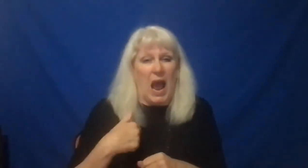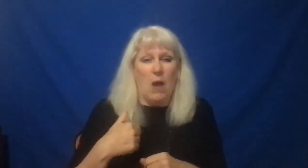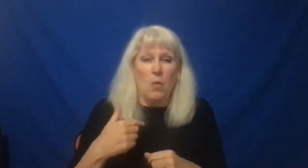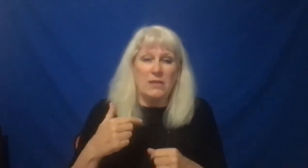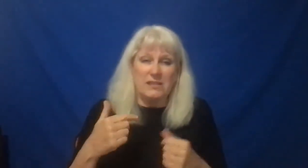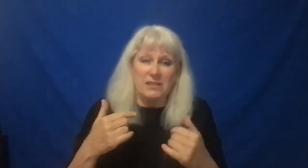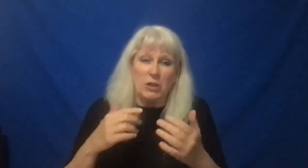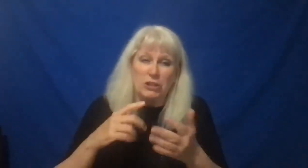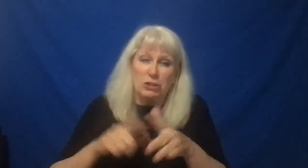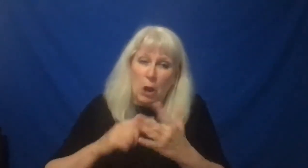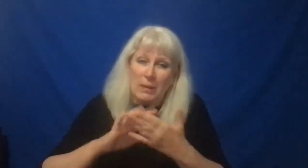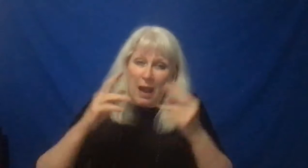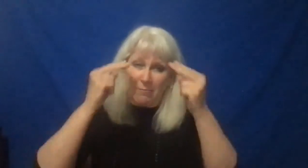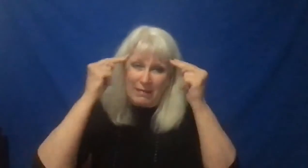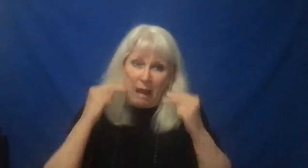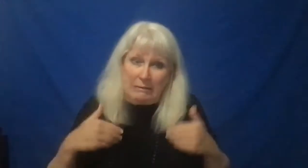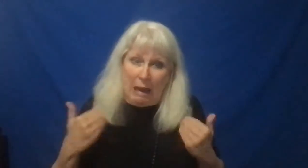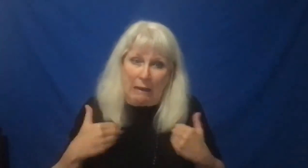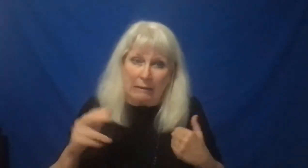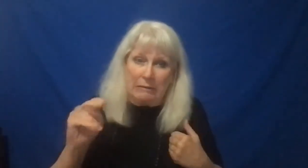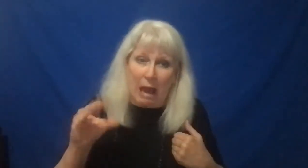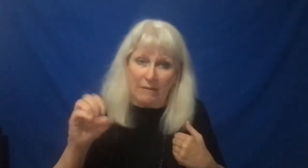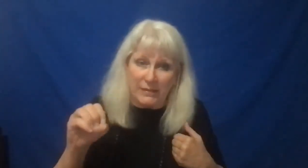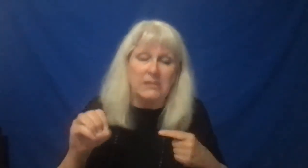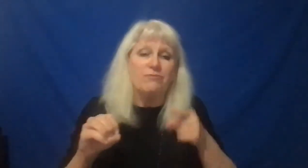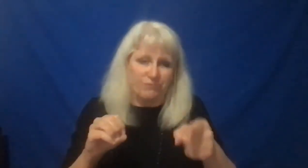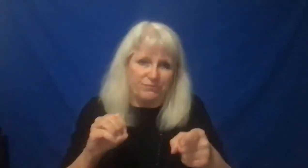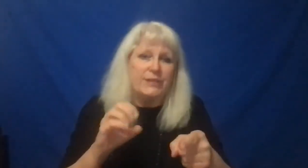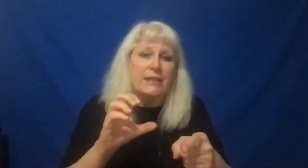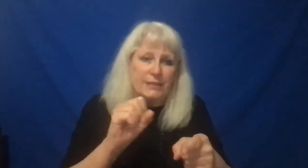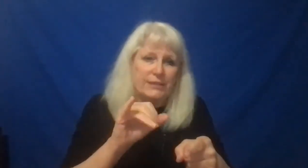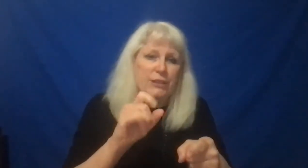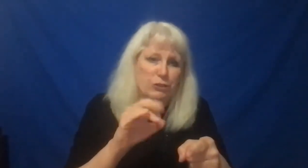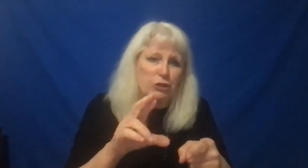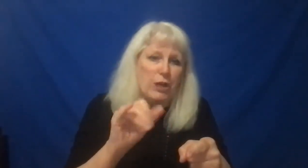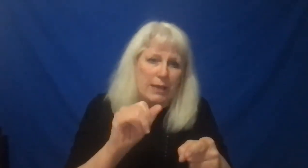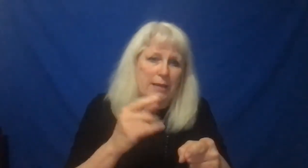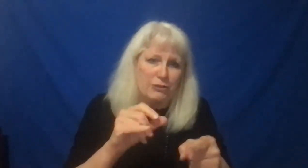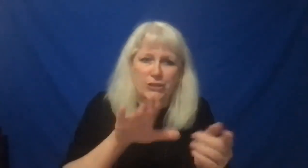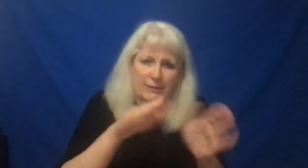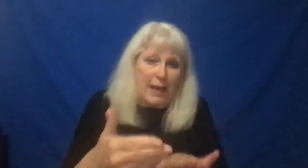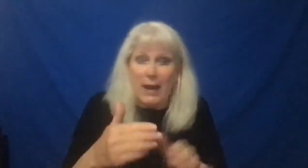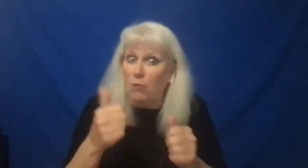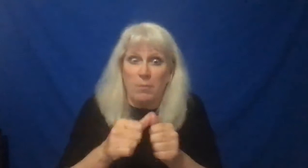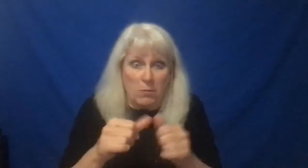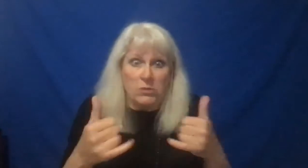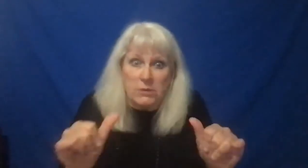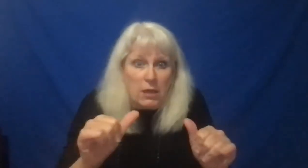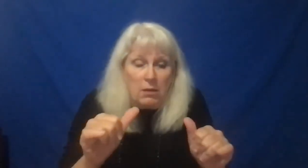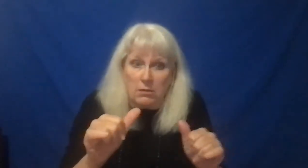order. And I remember where I was when she died. I remember that at her funeral, because we were